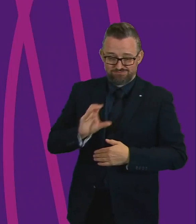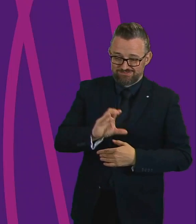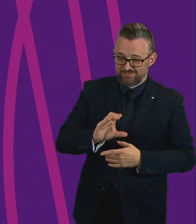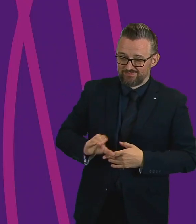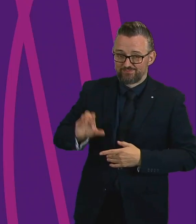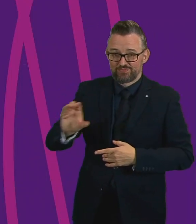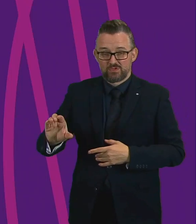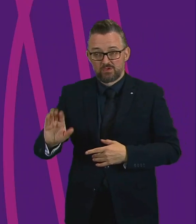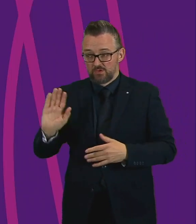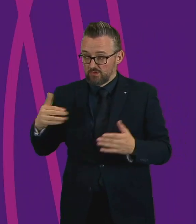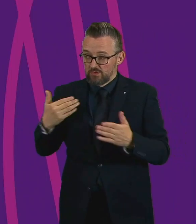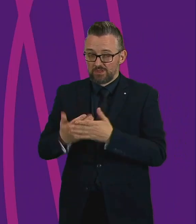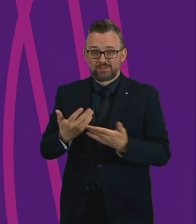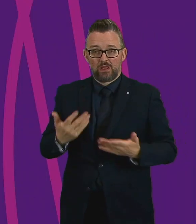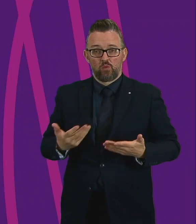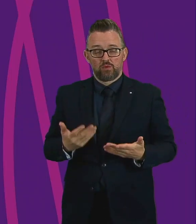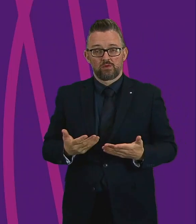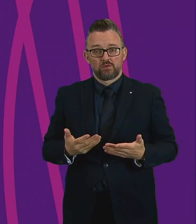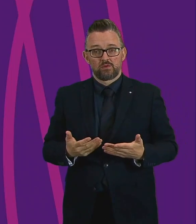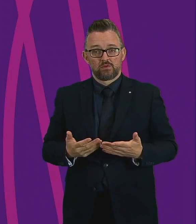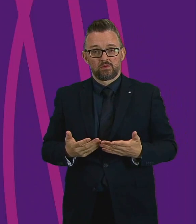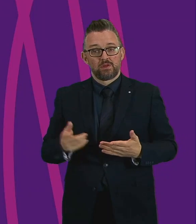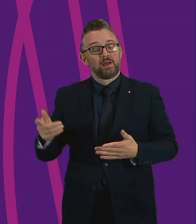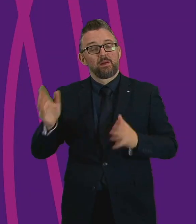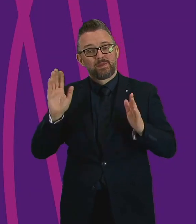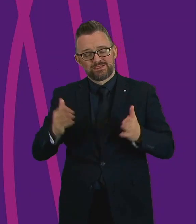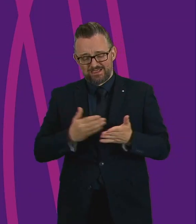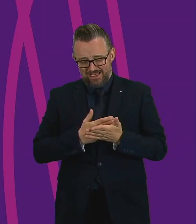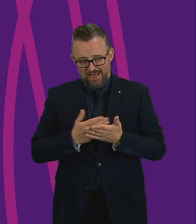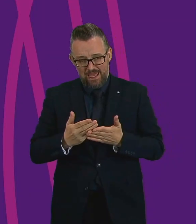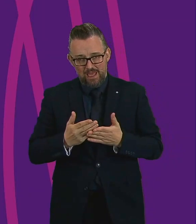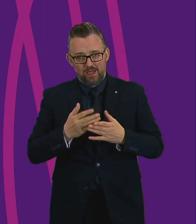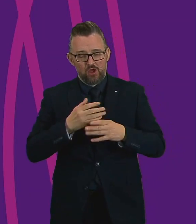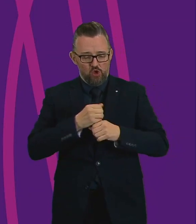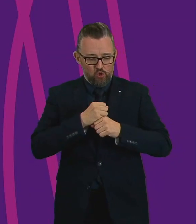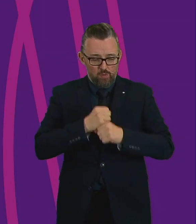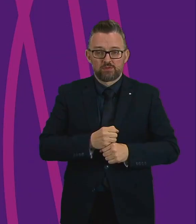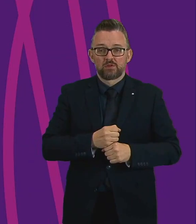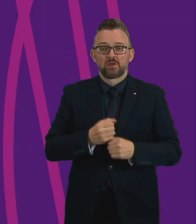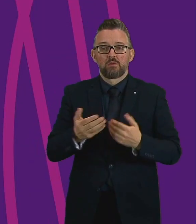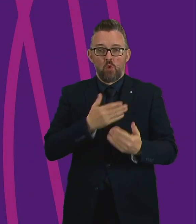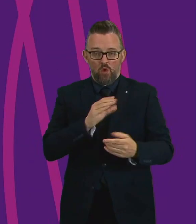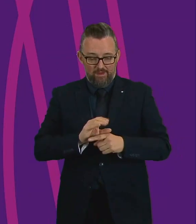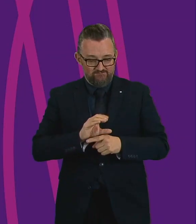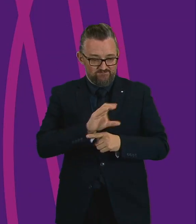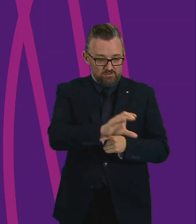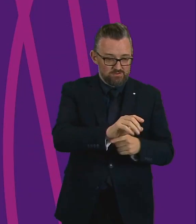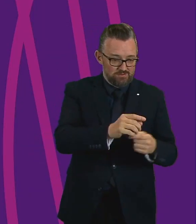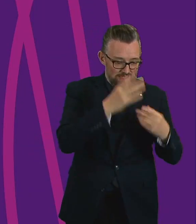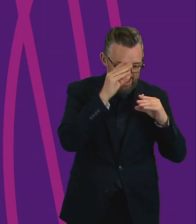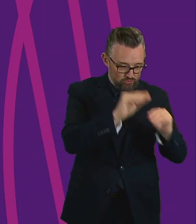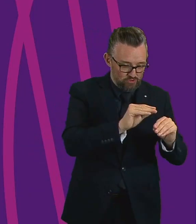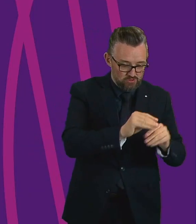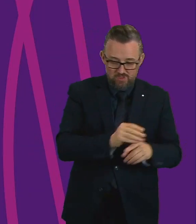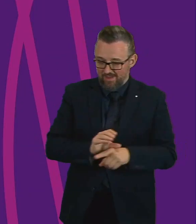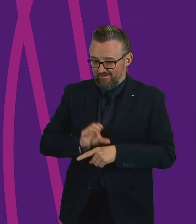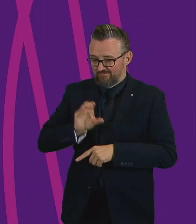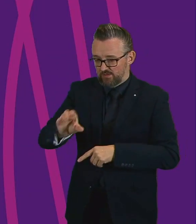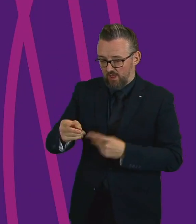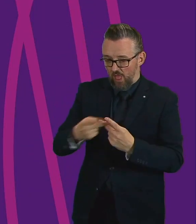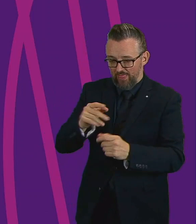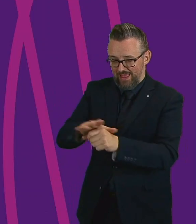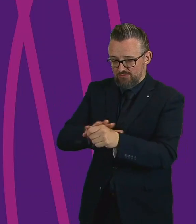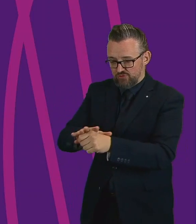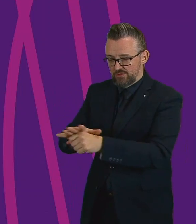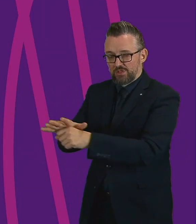to date. There needs to be a clear commitment to put more funding into education and into other areas within the